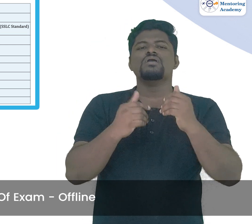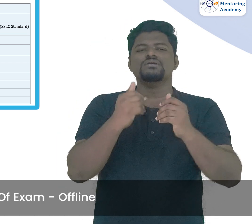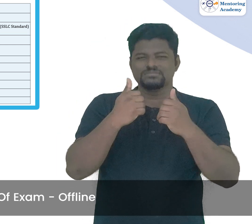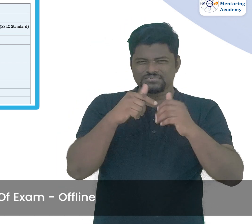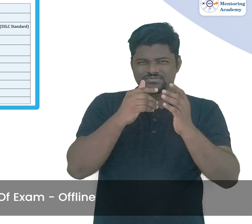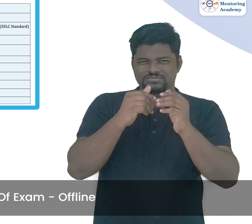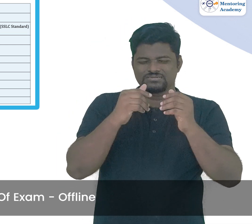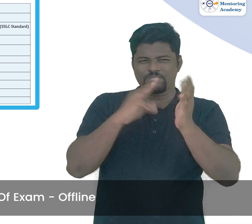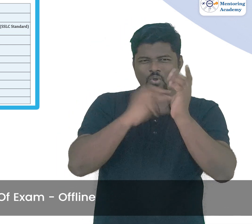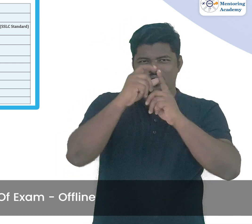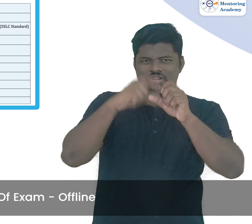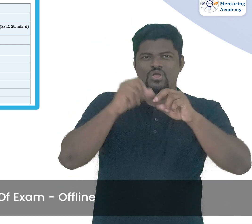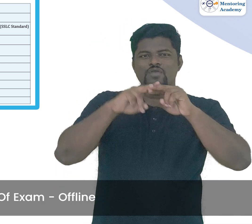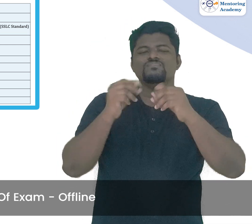Mode of exam, offline.